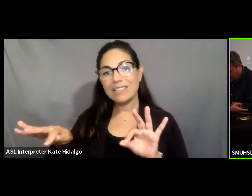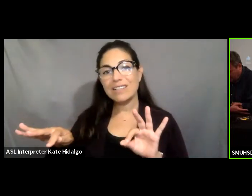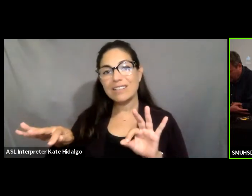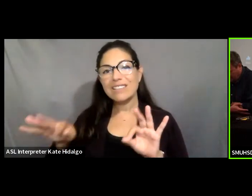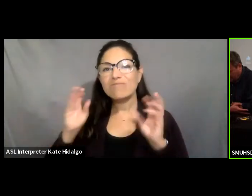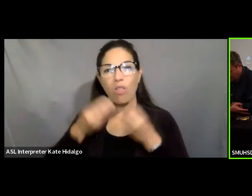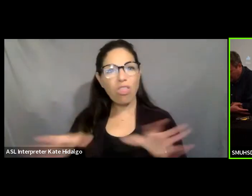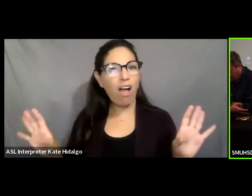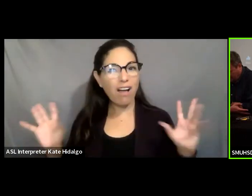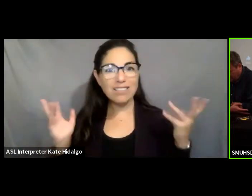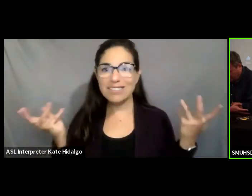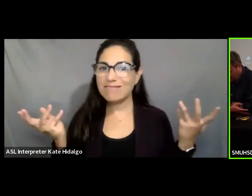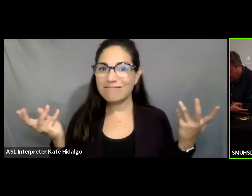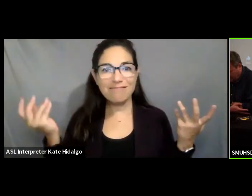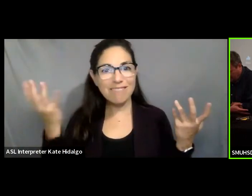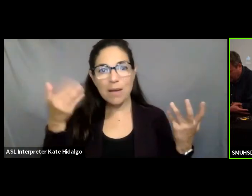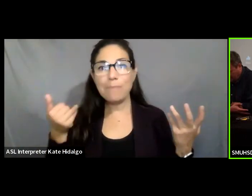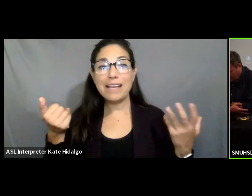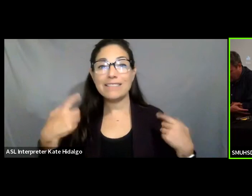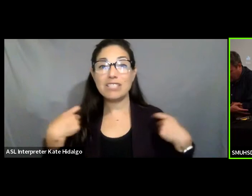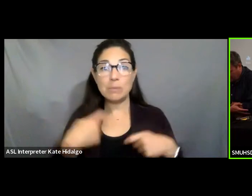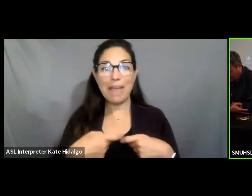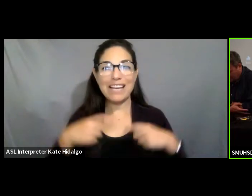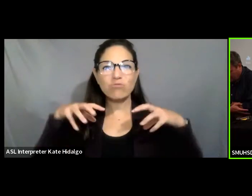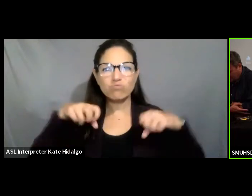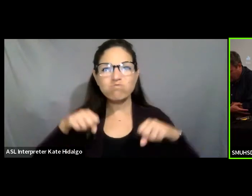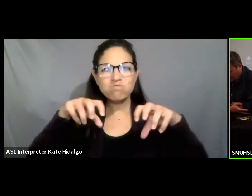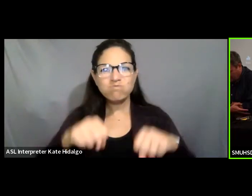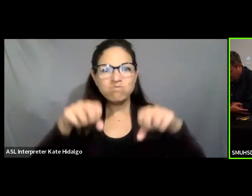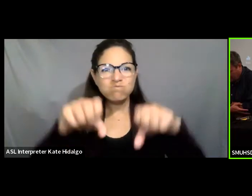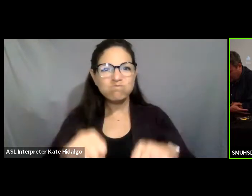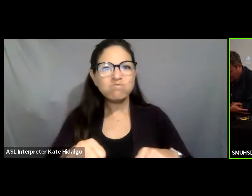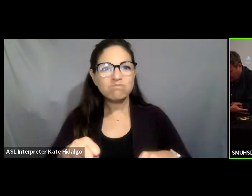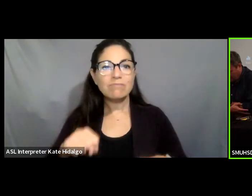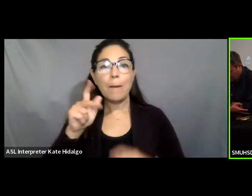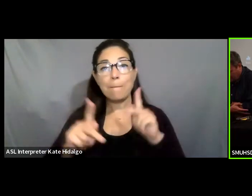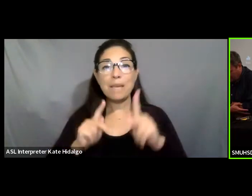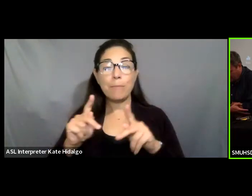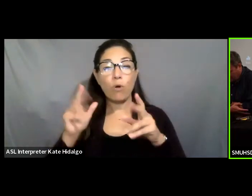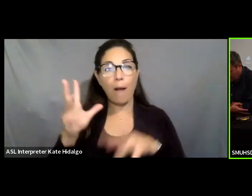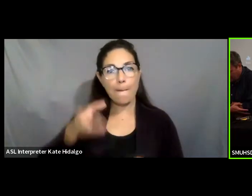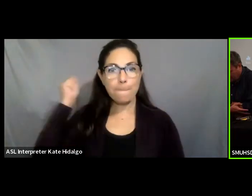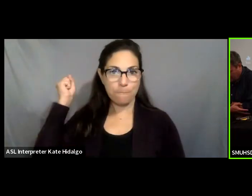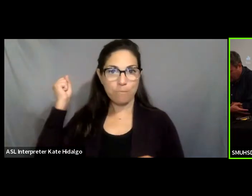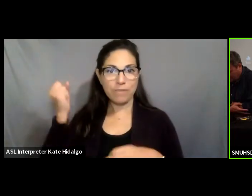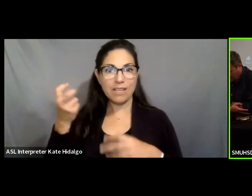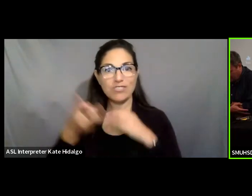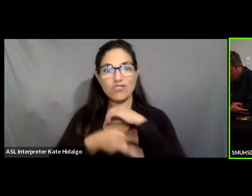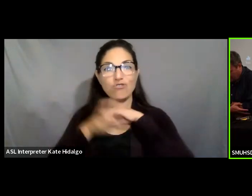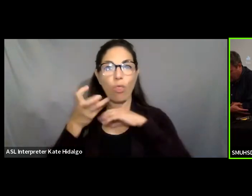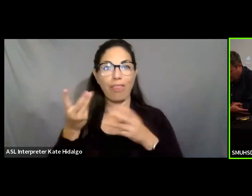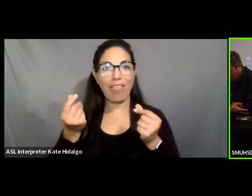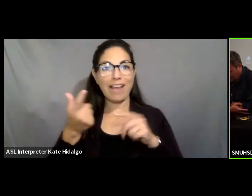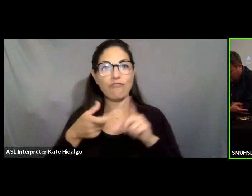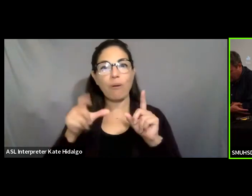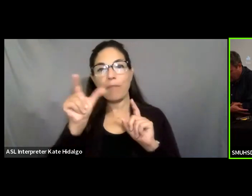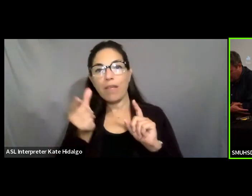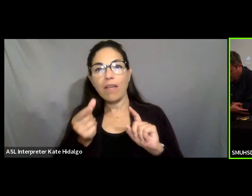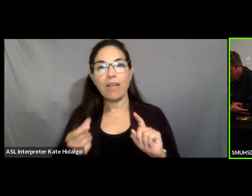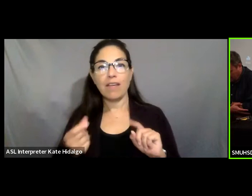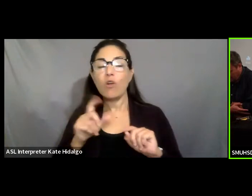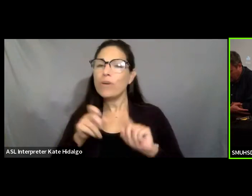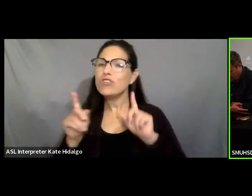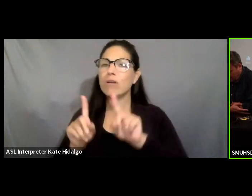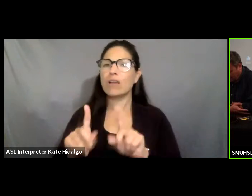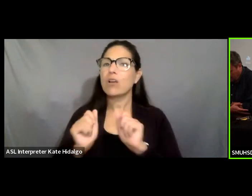was lost because of Spanish colonization. As settlers on stolen land of the peninsula, we should be alongside